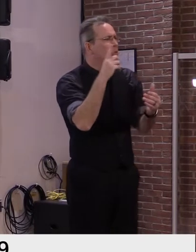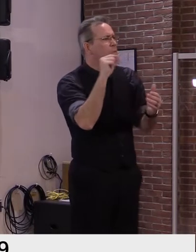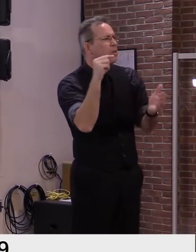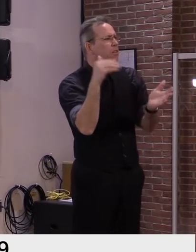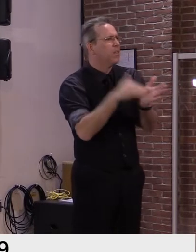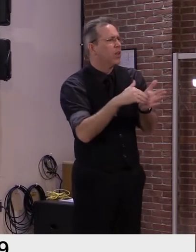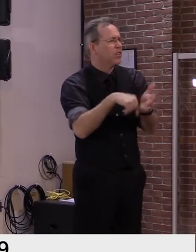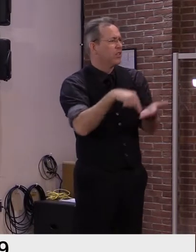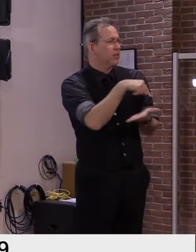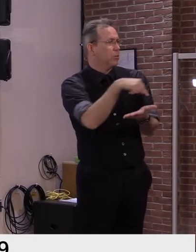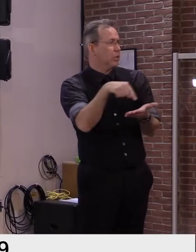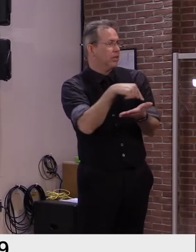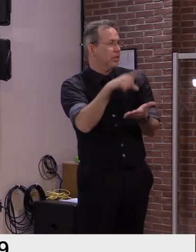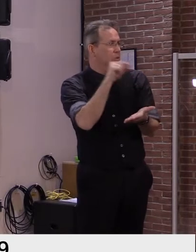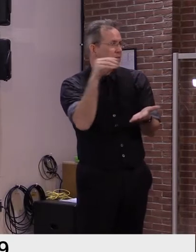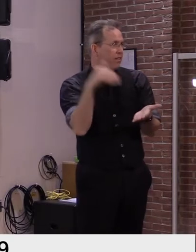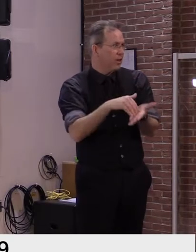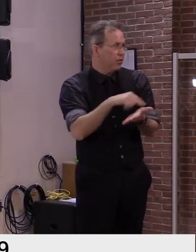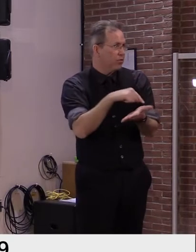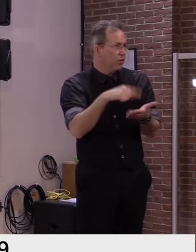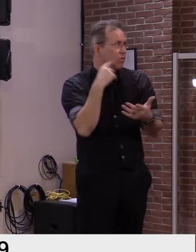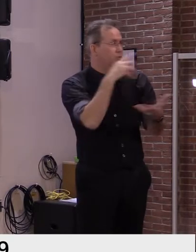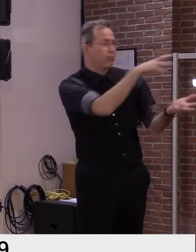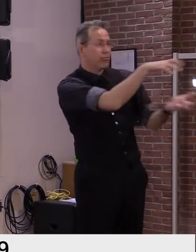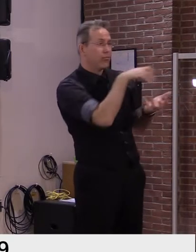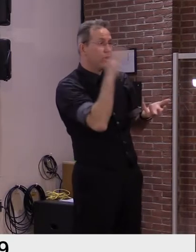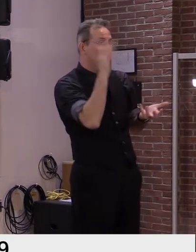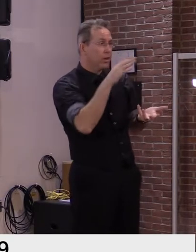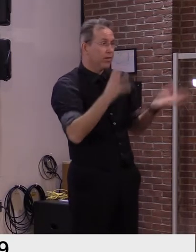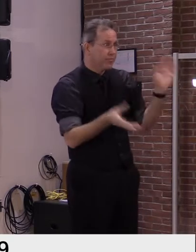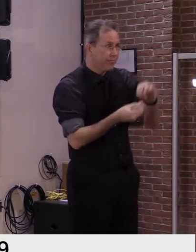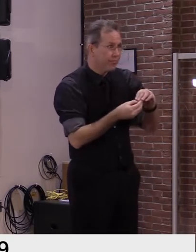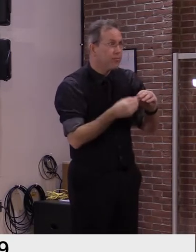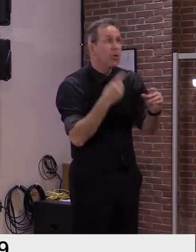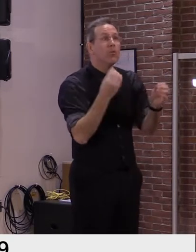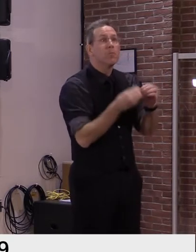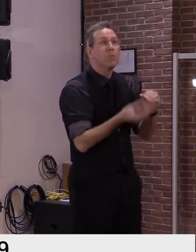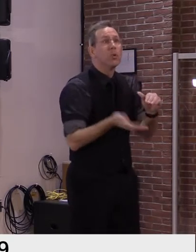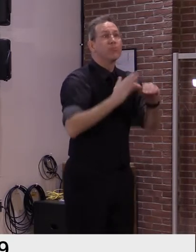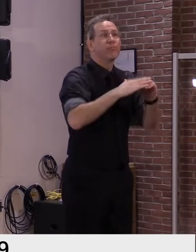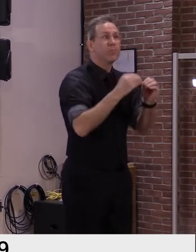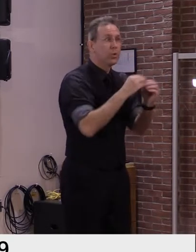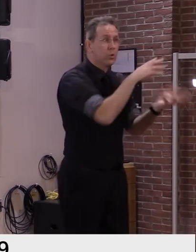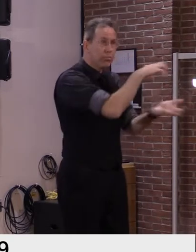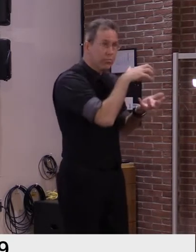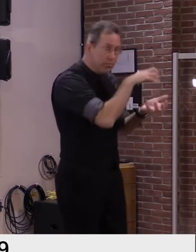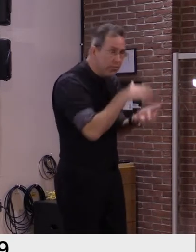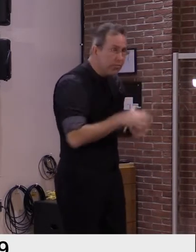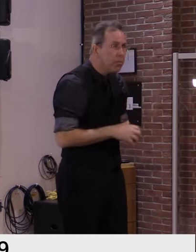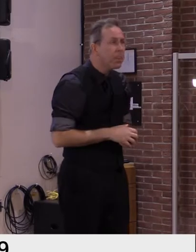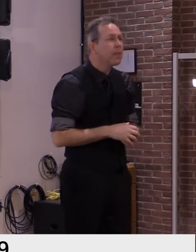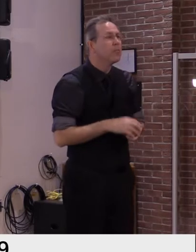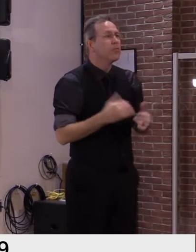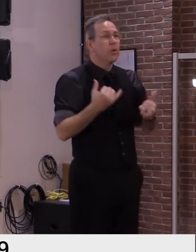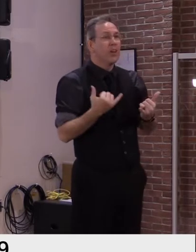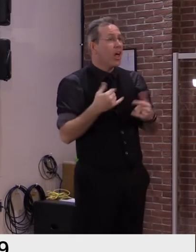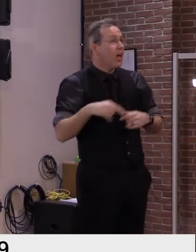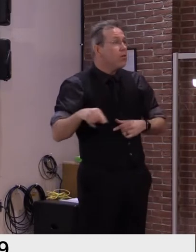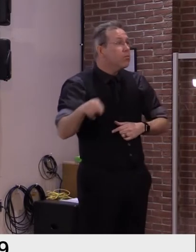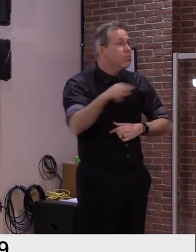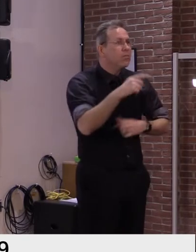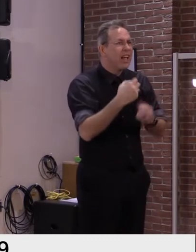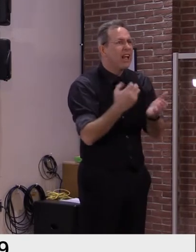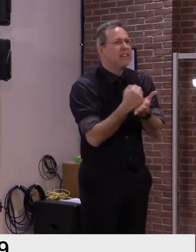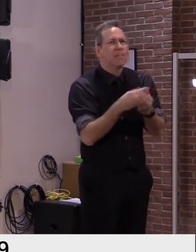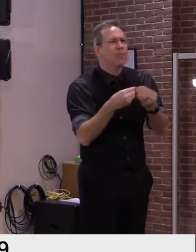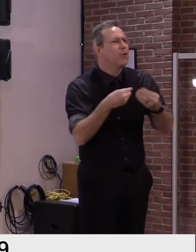deliveries expected throughout this week. Right now, we have the capacity to deliver those doses each week. By March 15th,